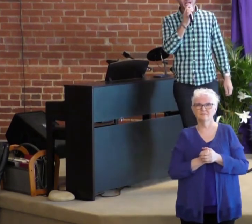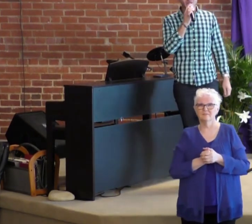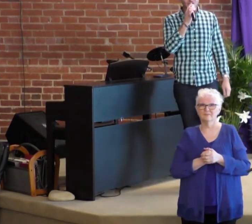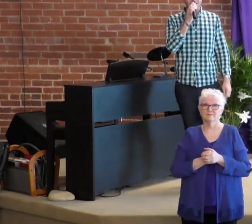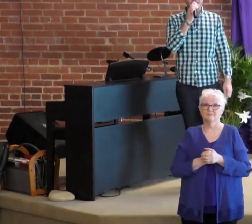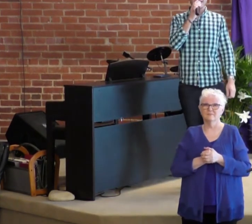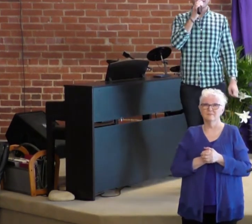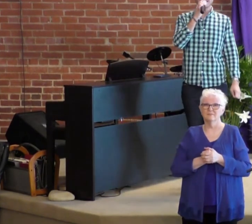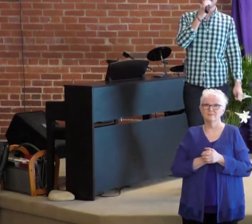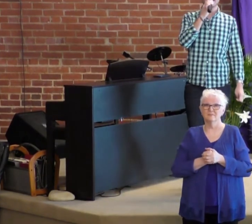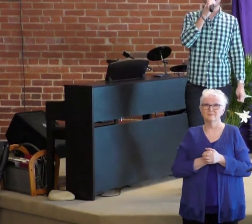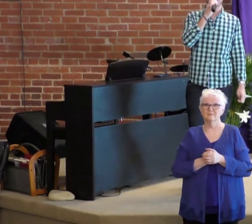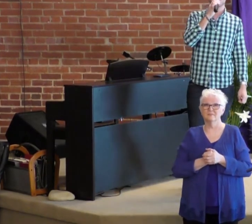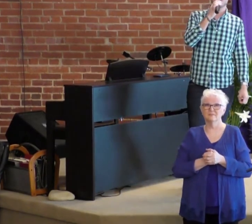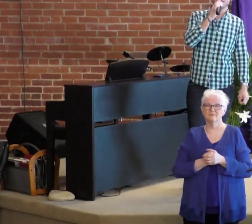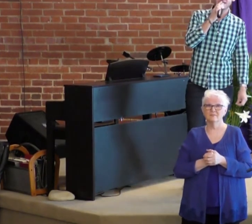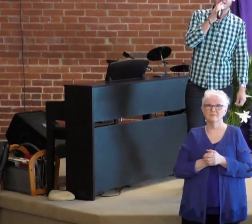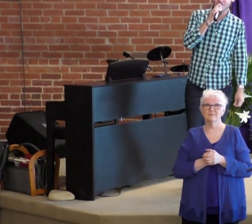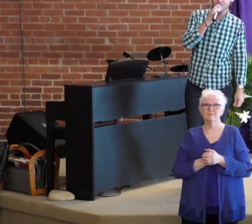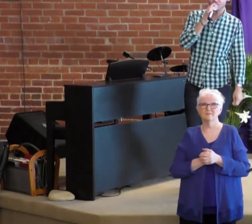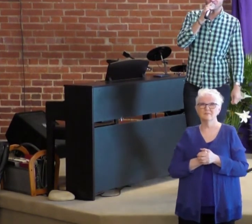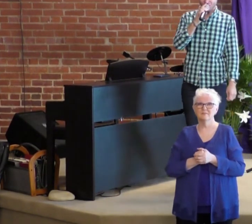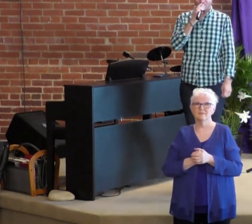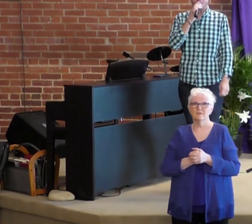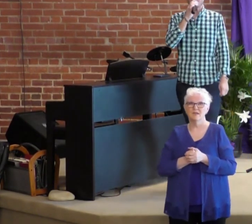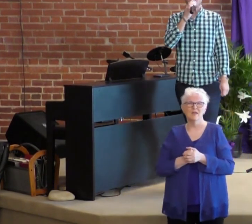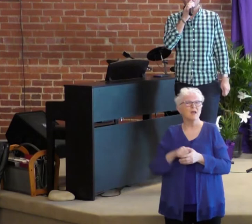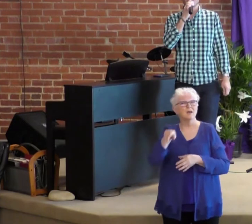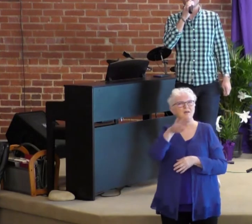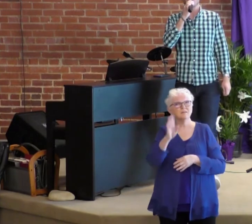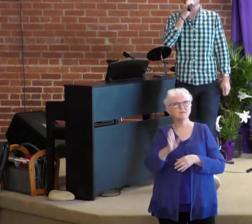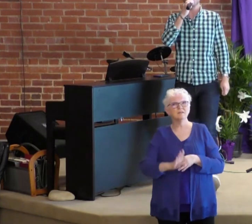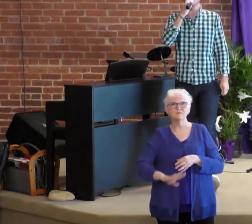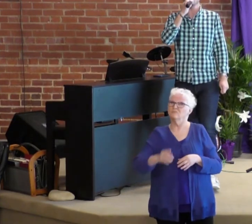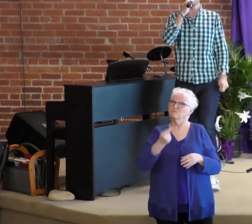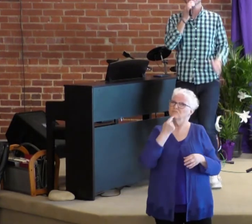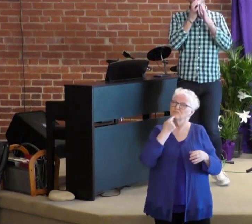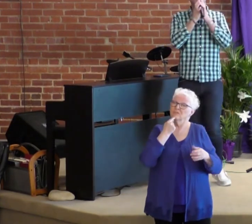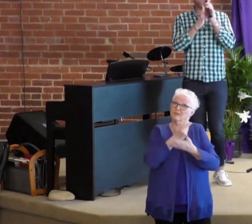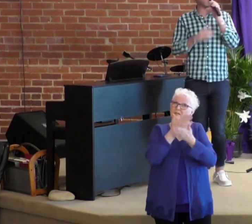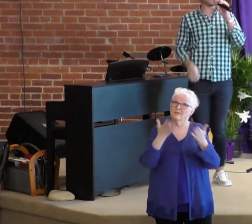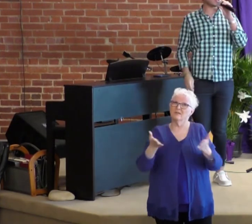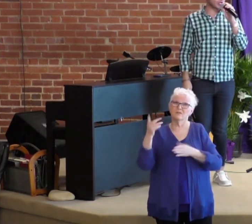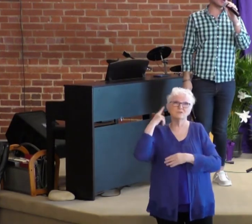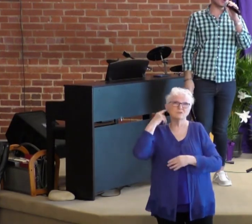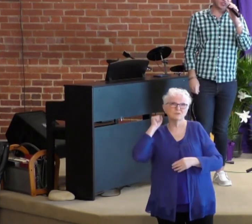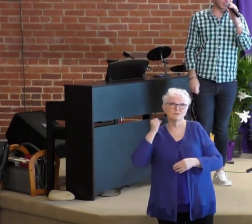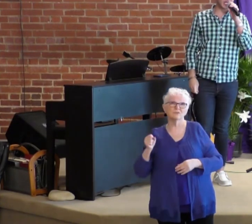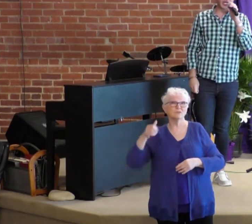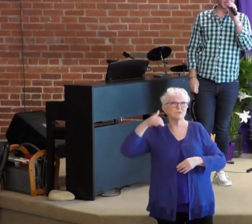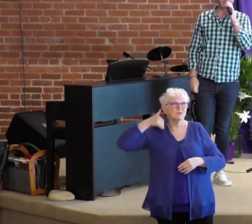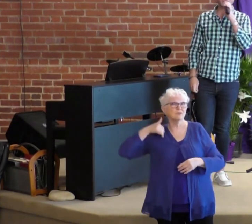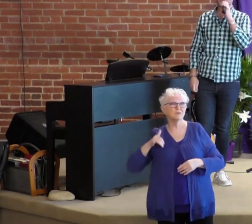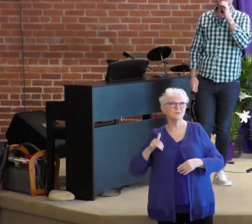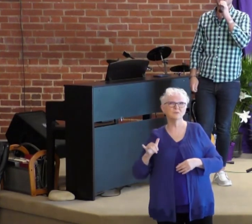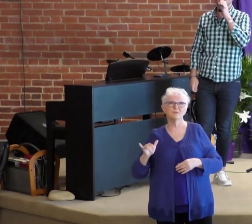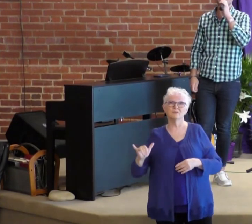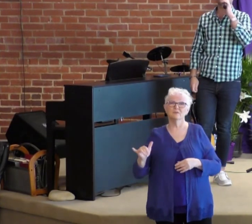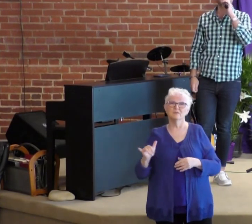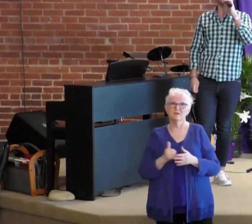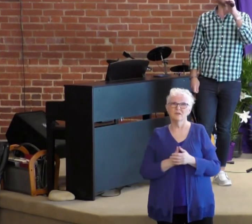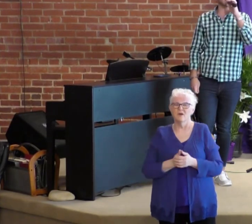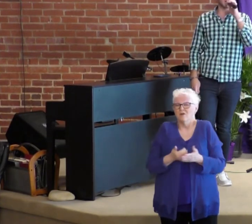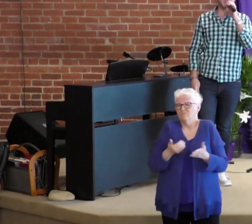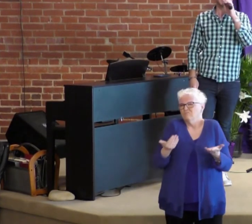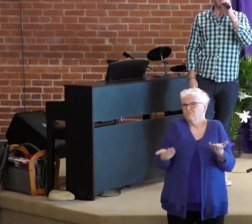I never said that I would give you silver, gold, or you would never feel